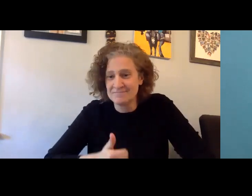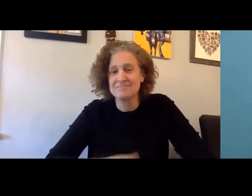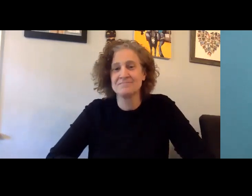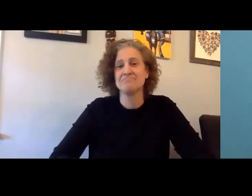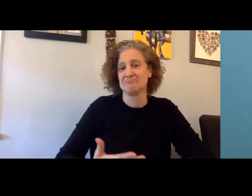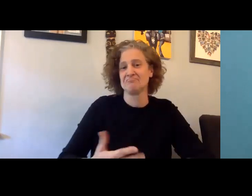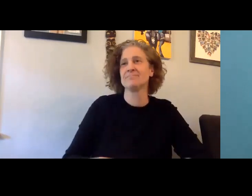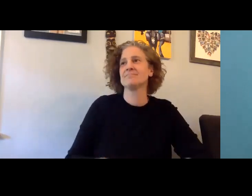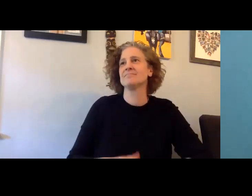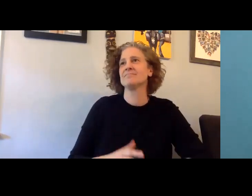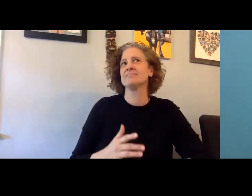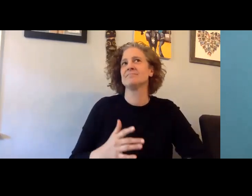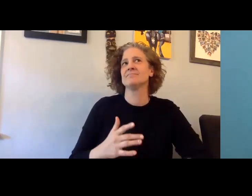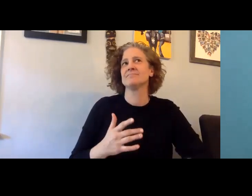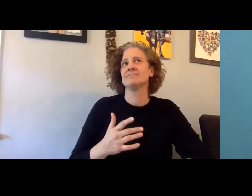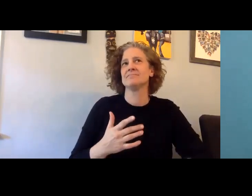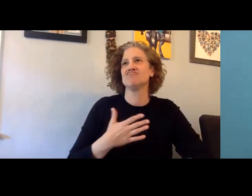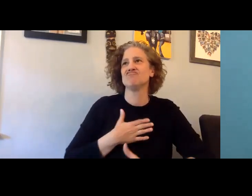Bored by my homework.